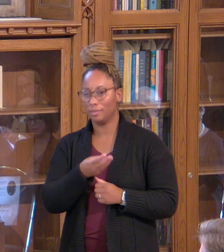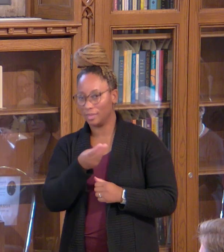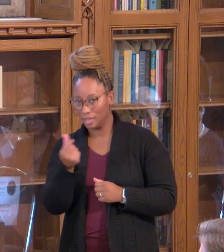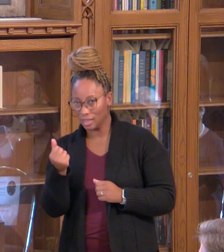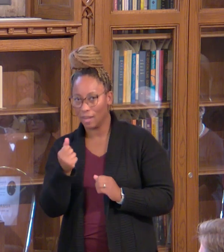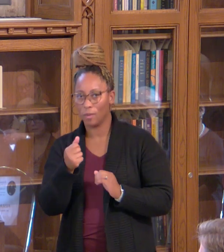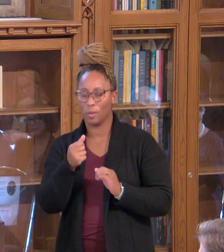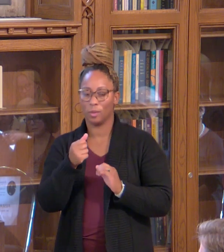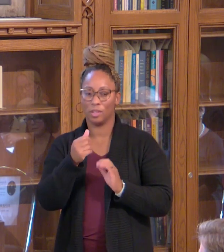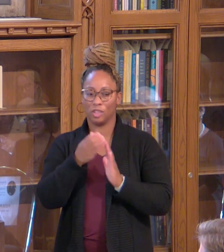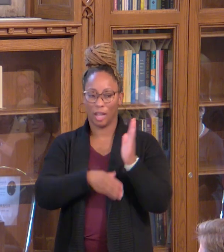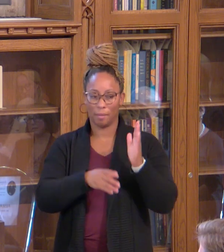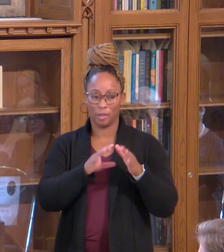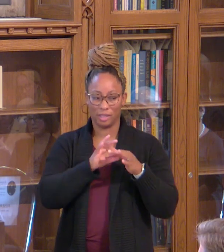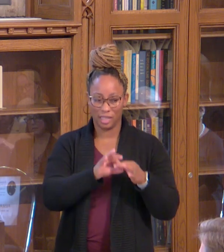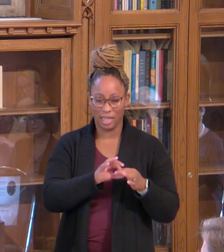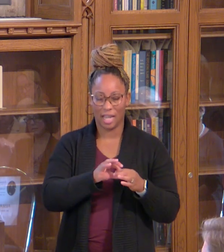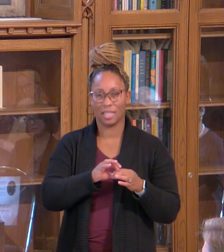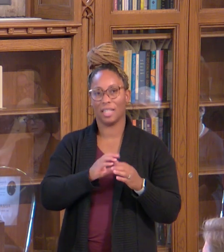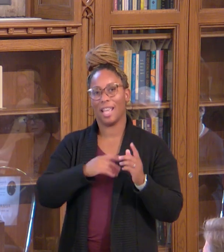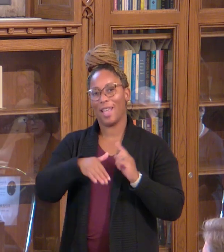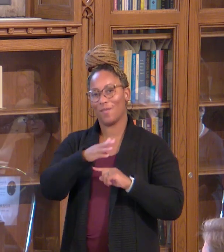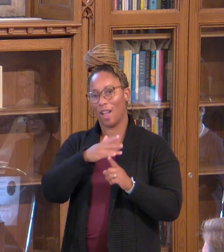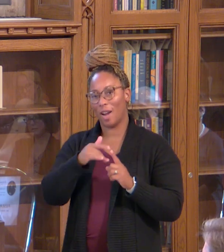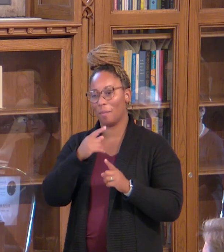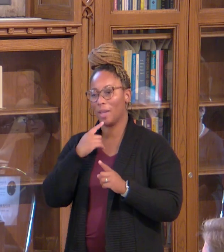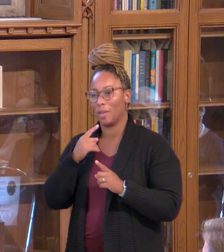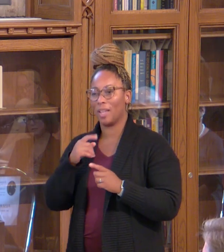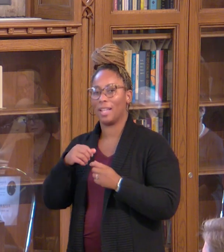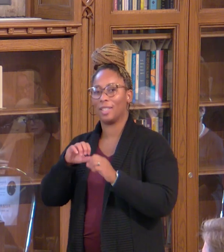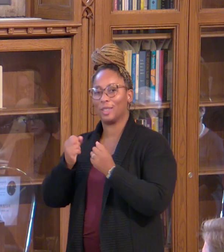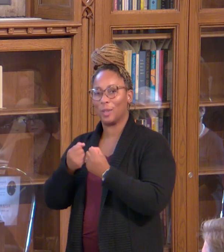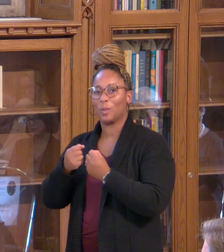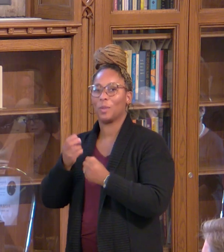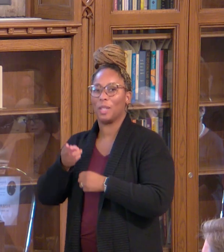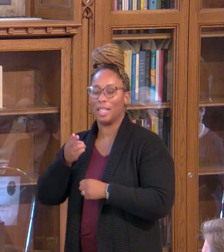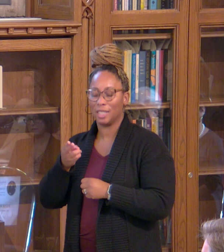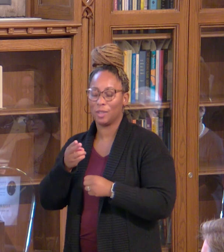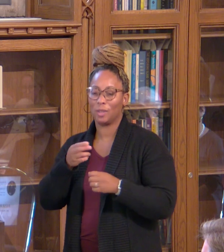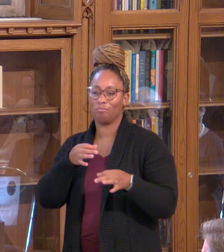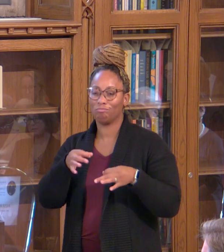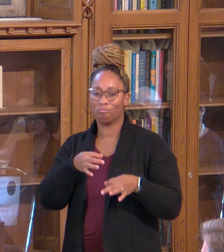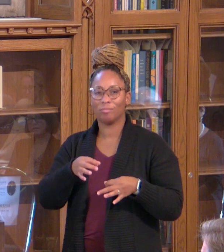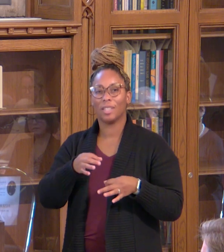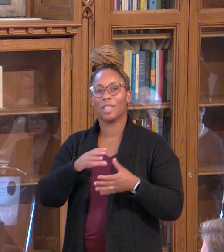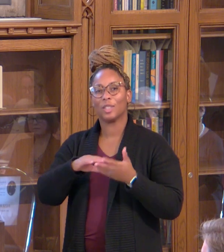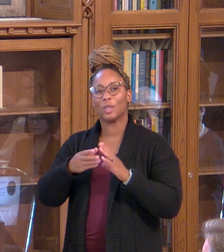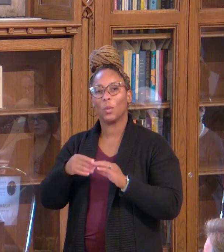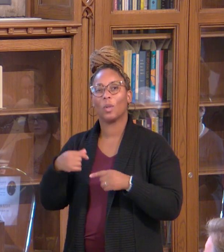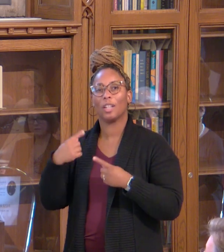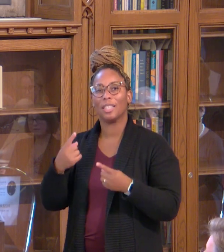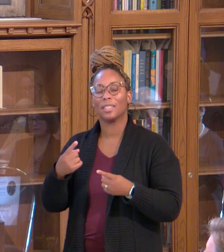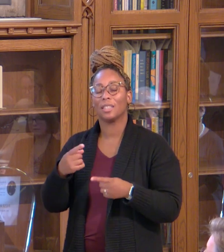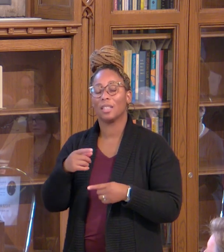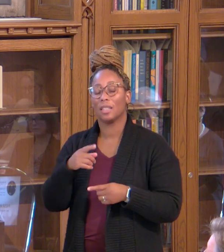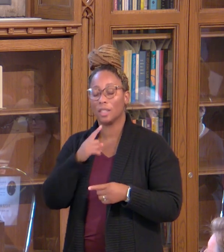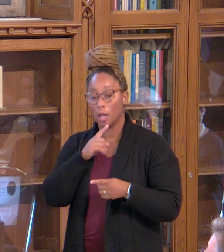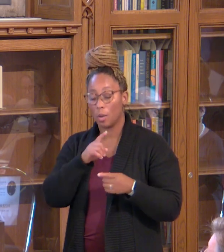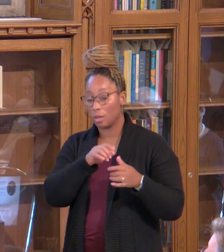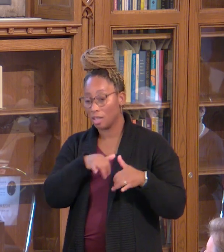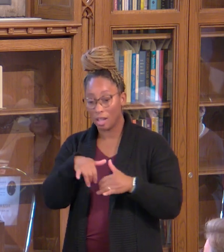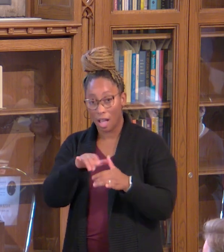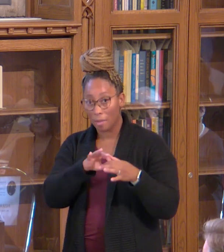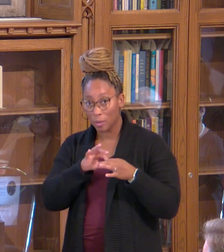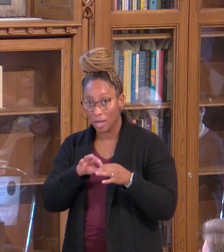connect environmental and spatial history while telling stories that differ over time and place so the Common Thread relates to the